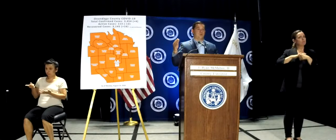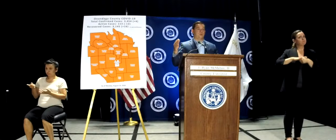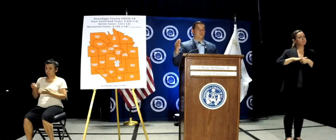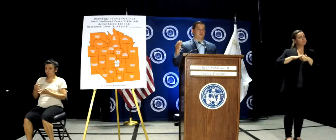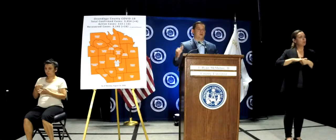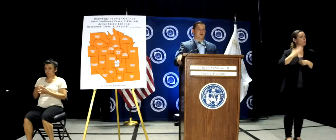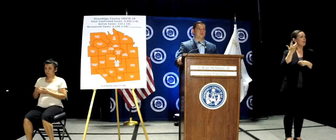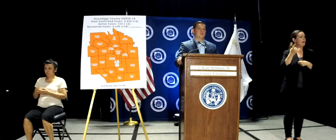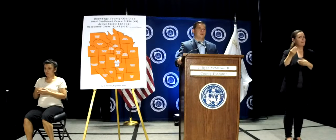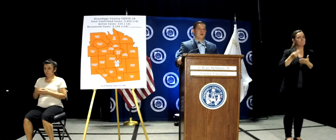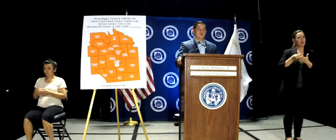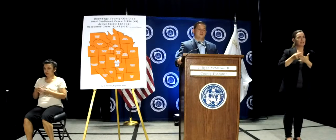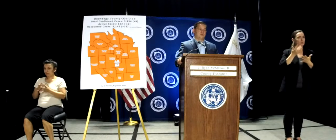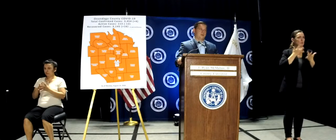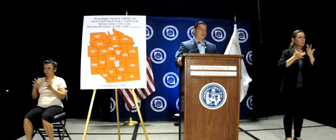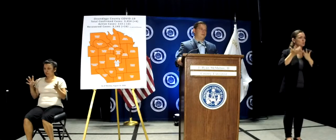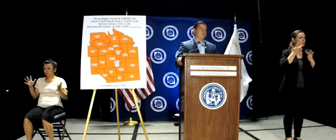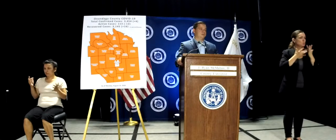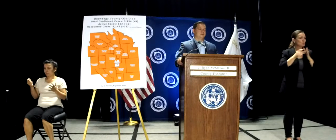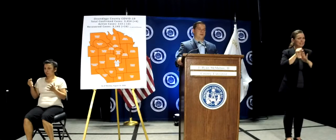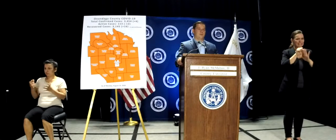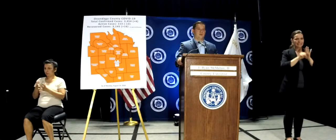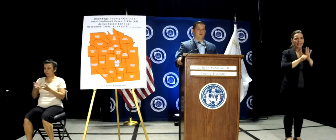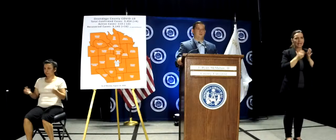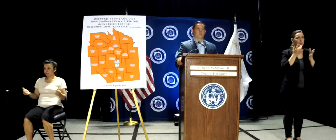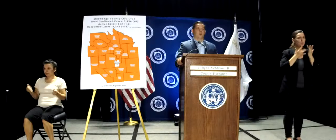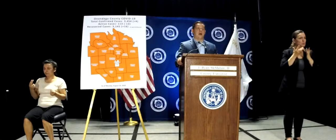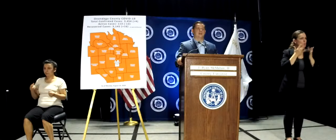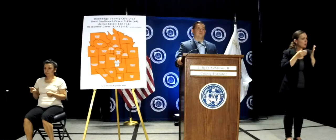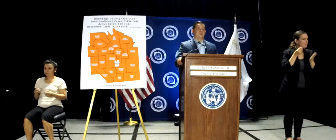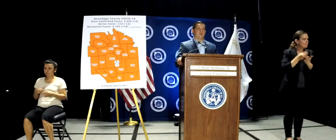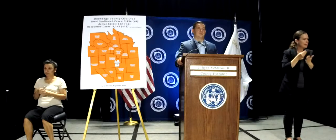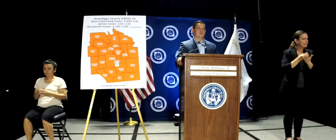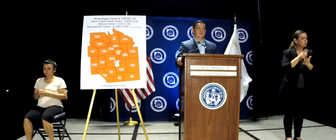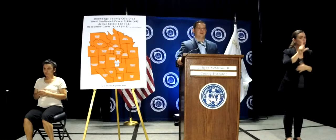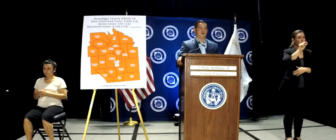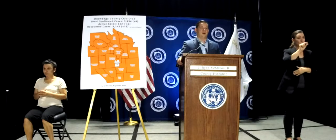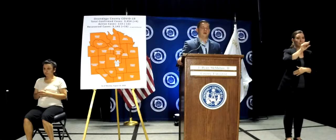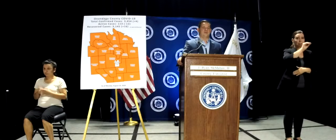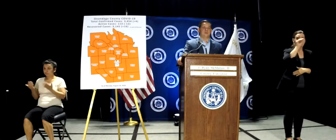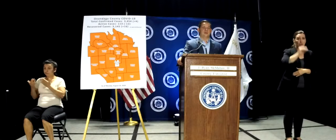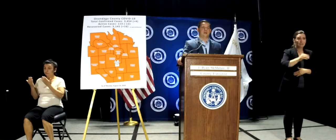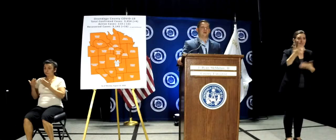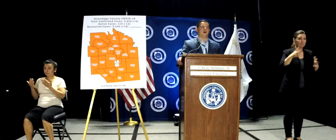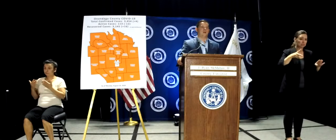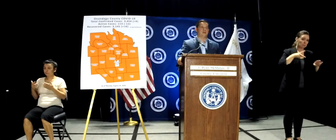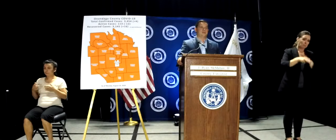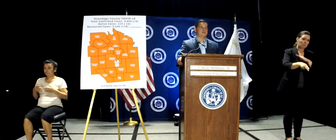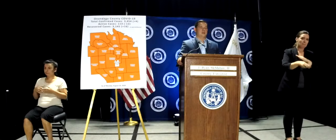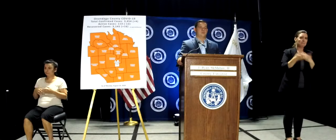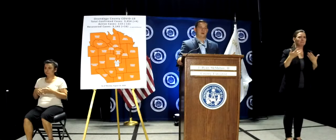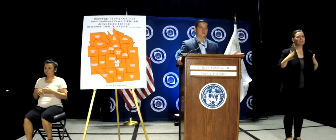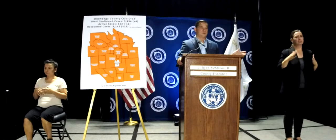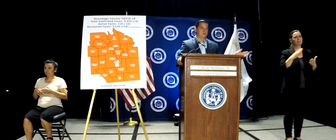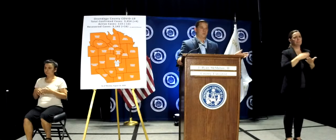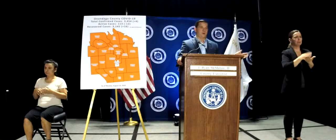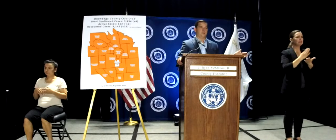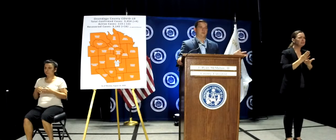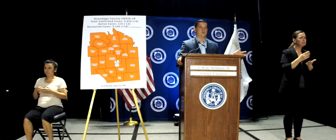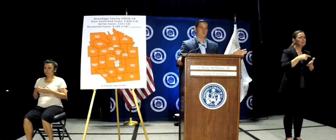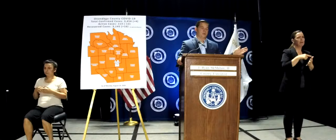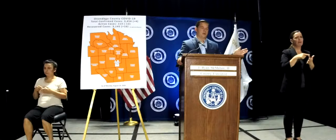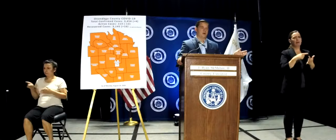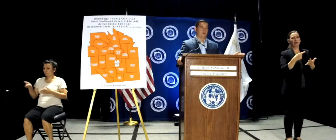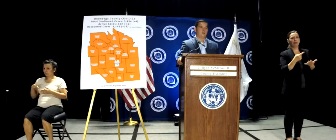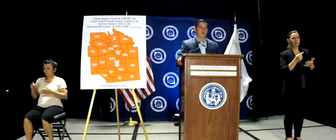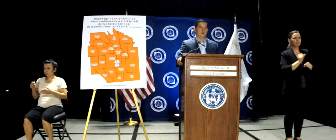up to 20% cuts. Certainly their ability to do proactive things if they get caught is the same as ours to do proactive